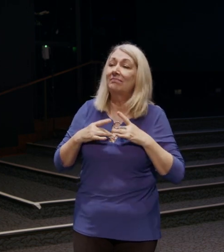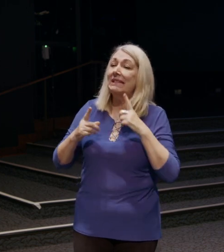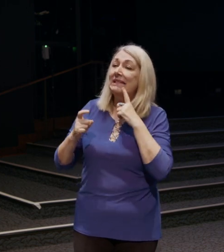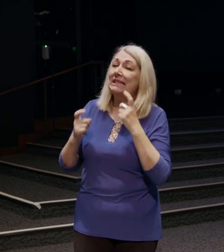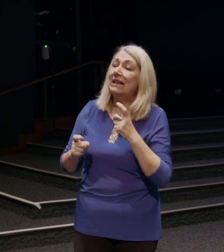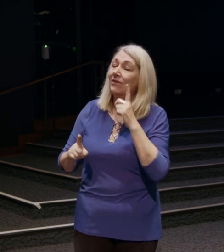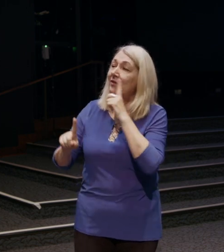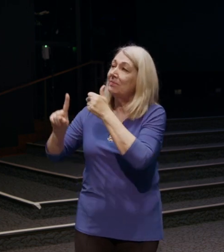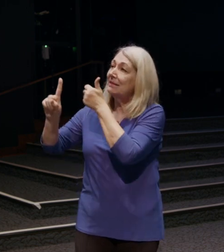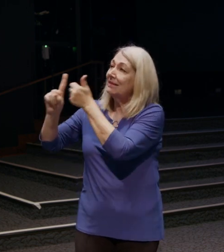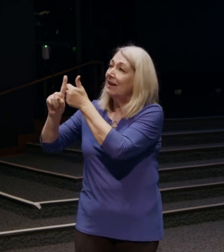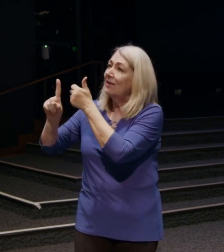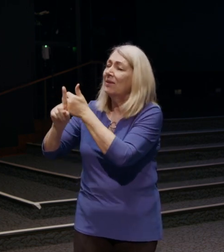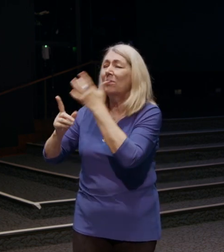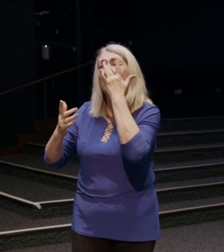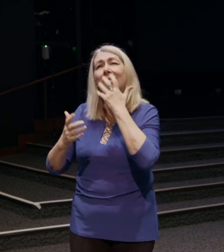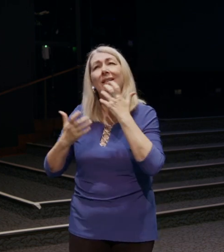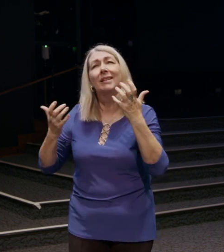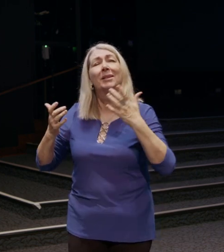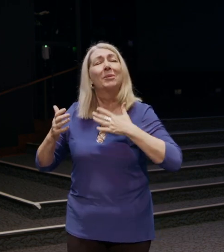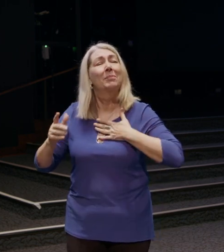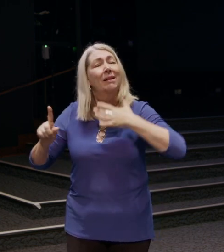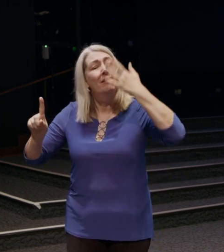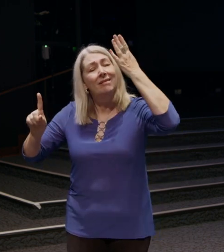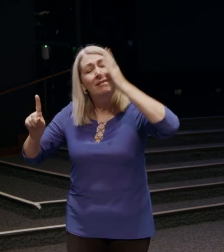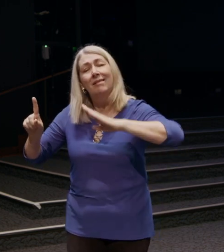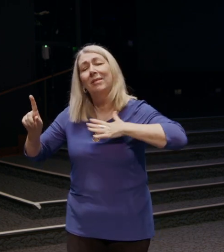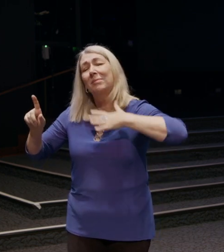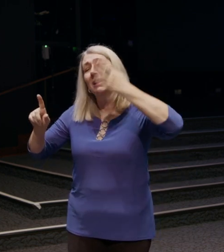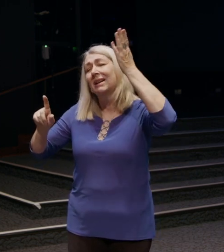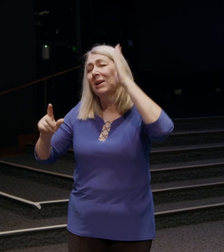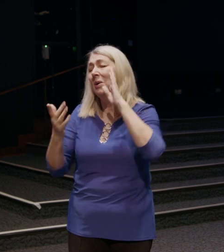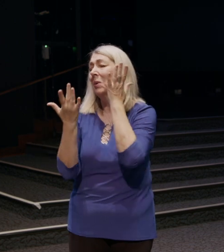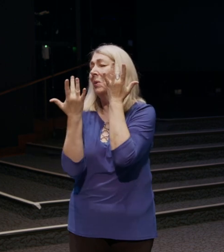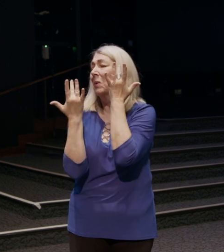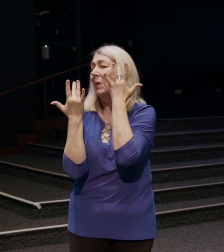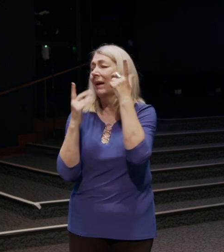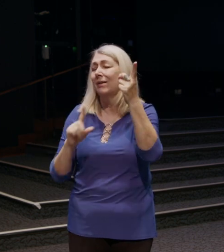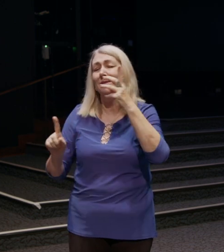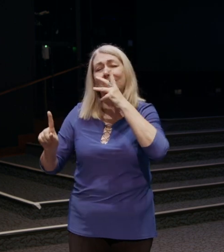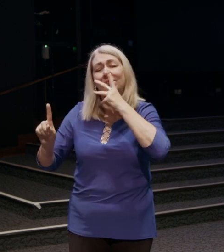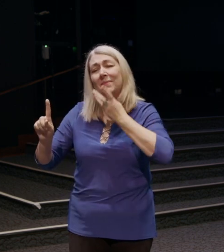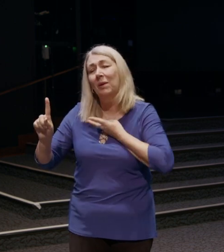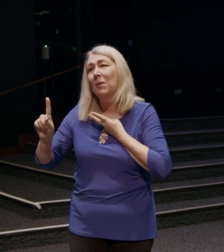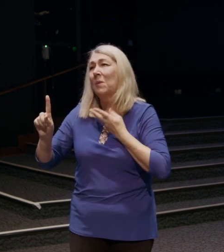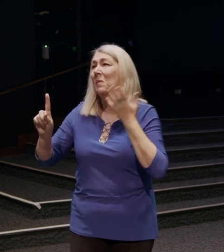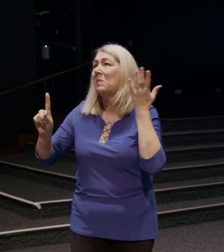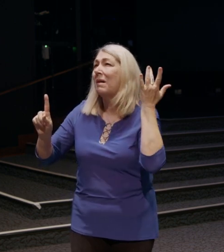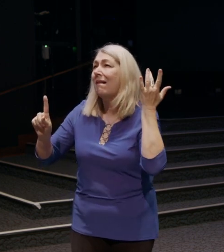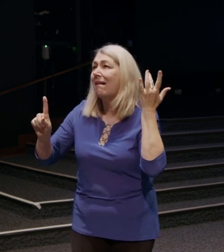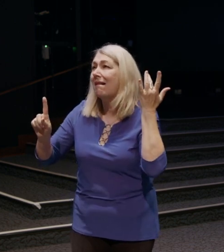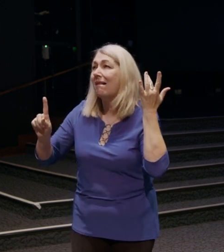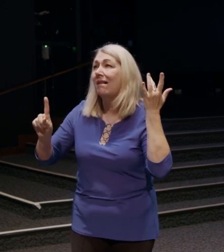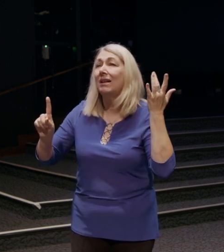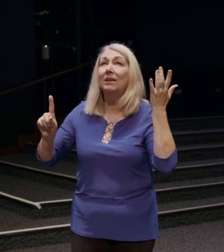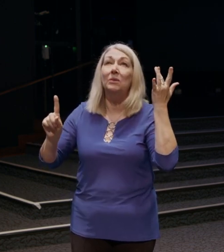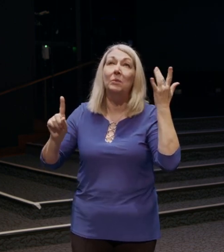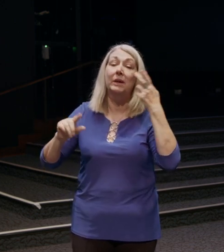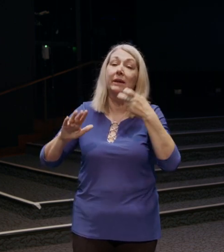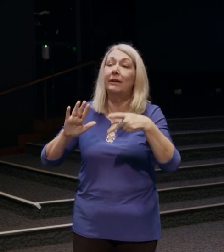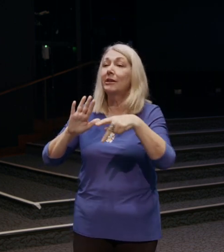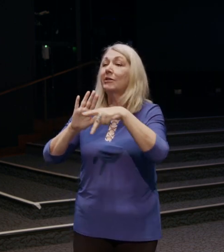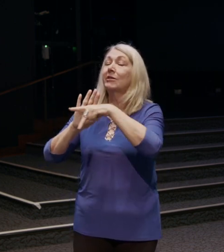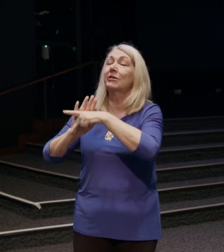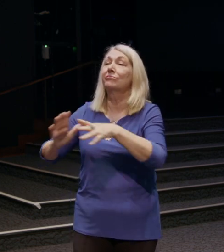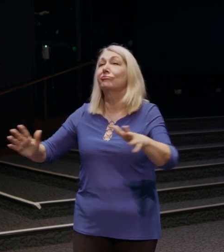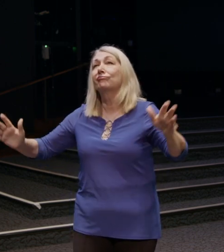Why else would he cry out, my God, why have you forsaken me? While hanging on the